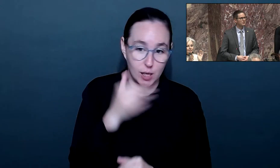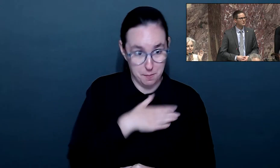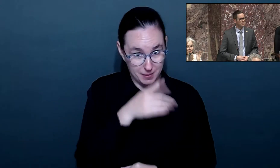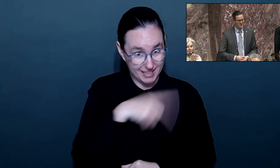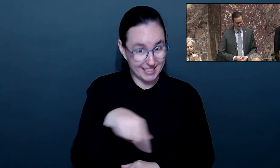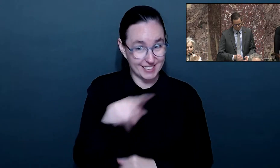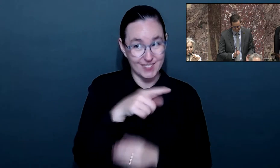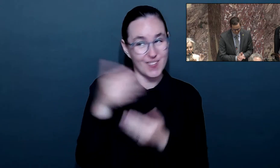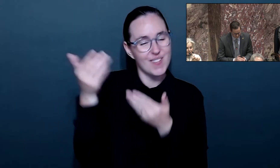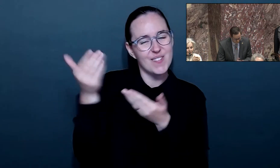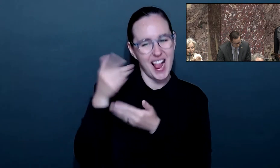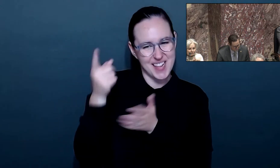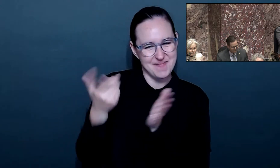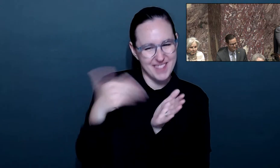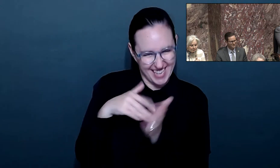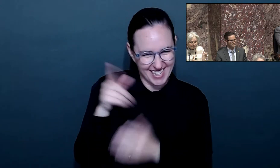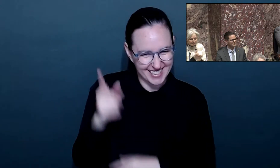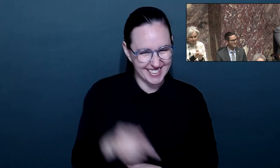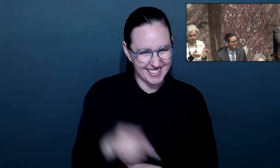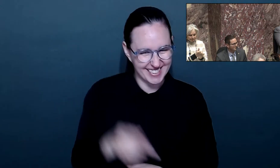the City of Prince George.